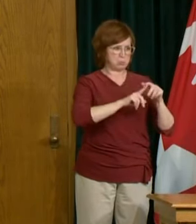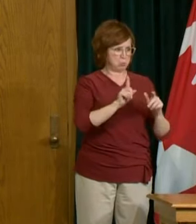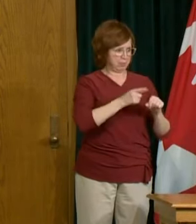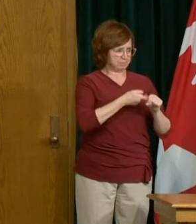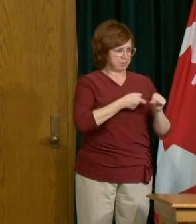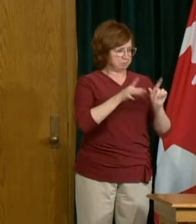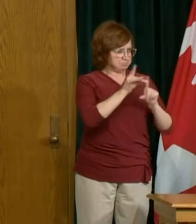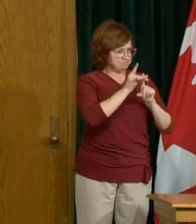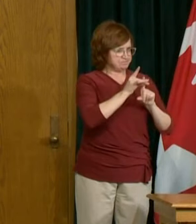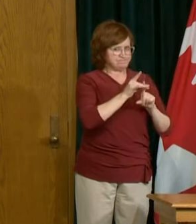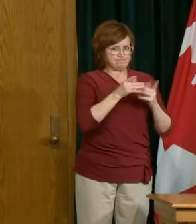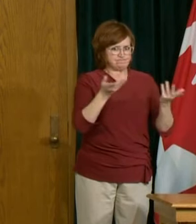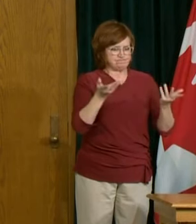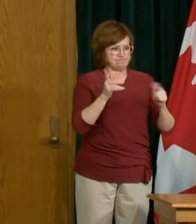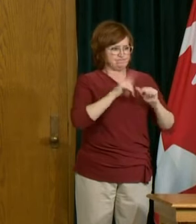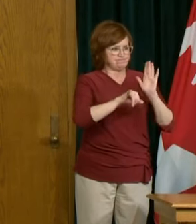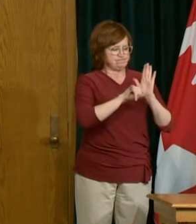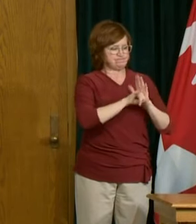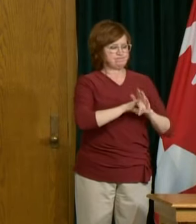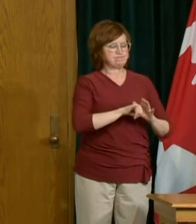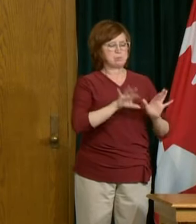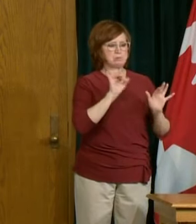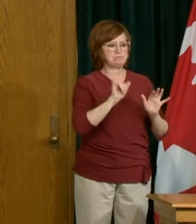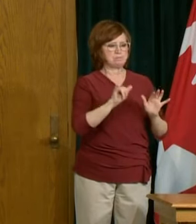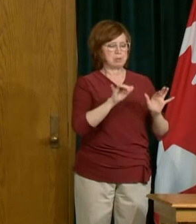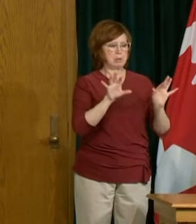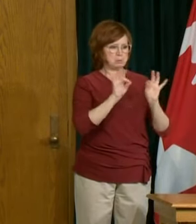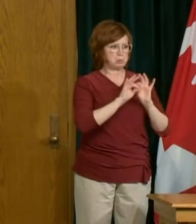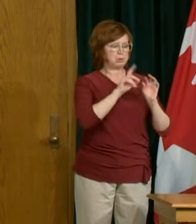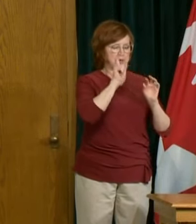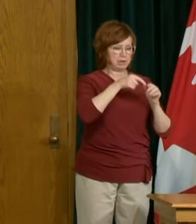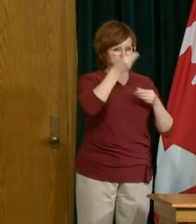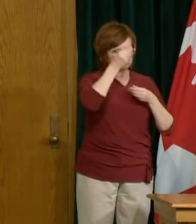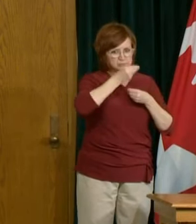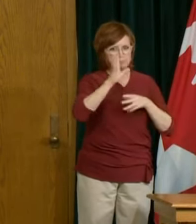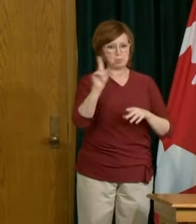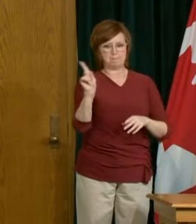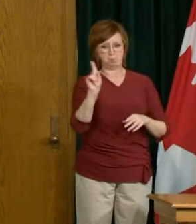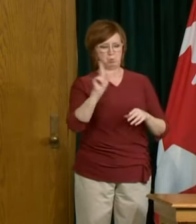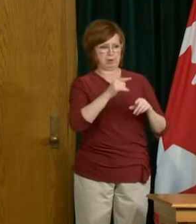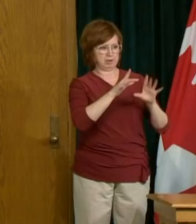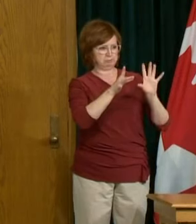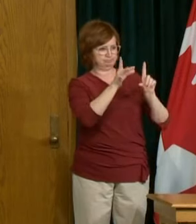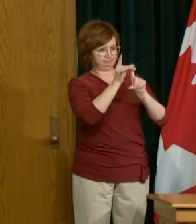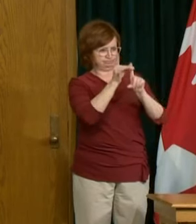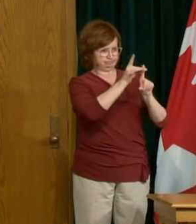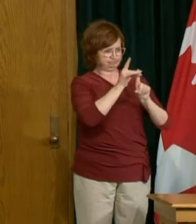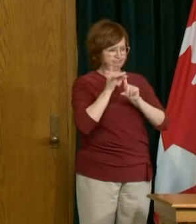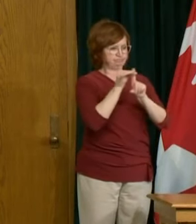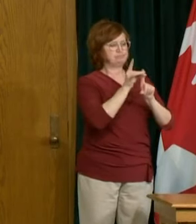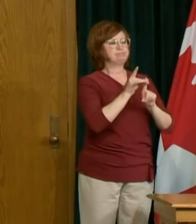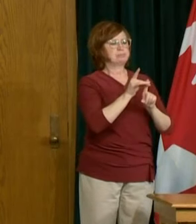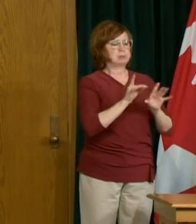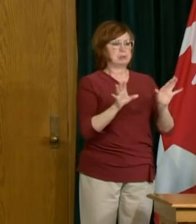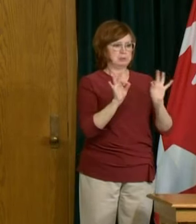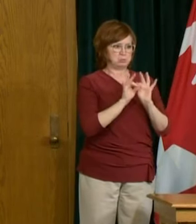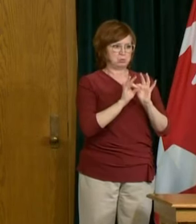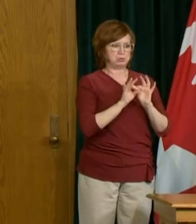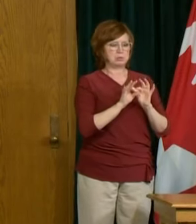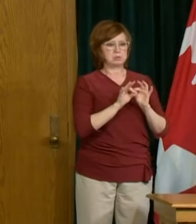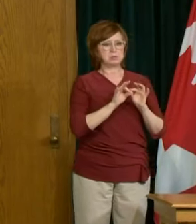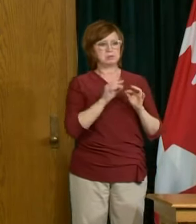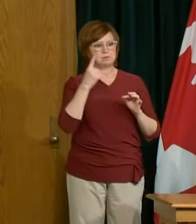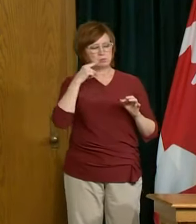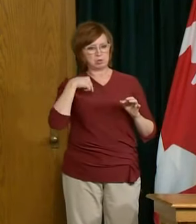exposure is a critical piece of information to inform the community, and that's what local public health staff and medical health also are doing with leadership